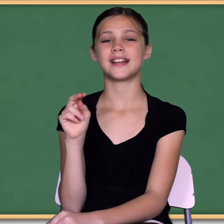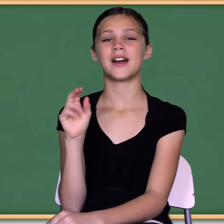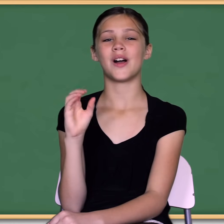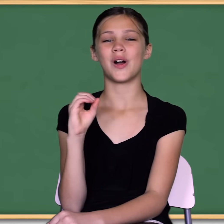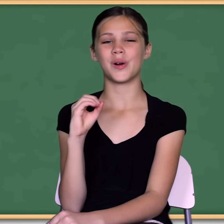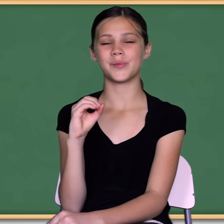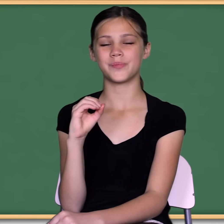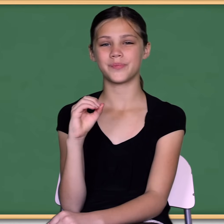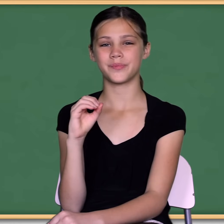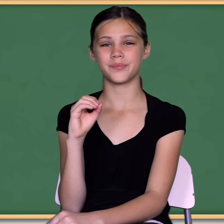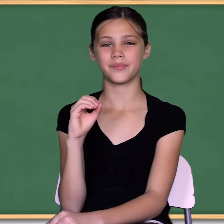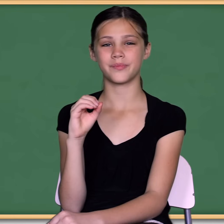O,